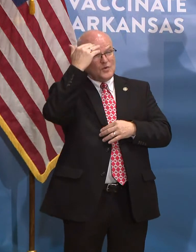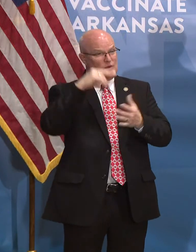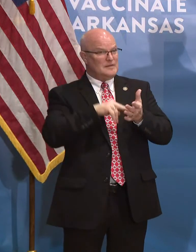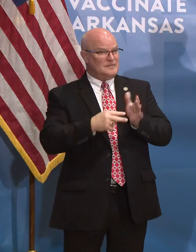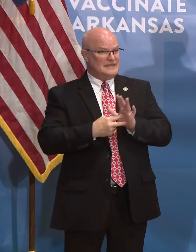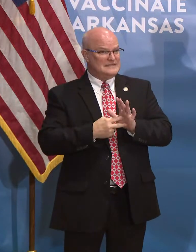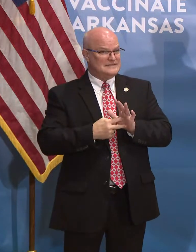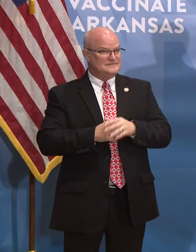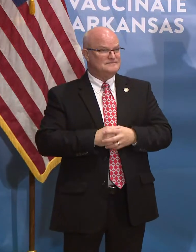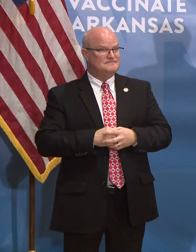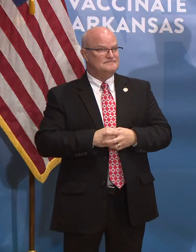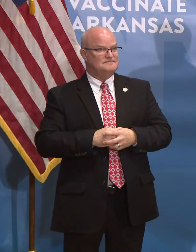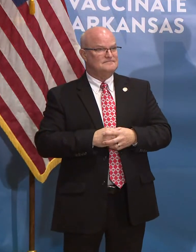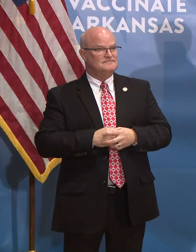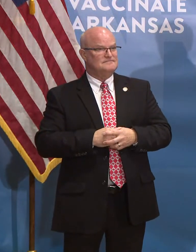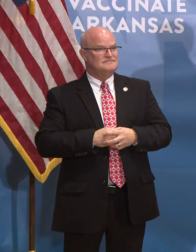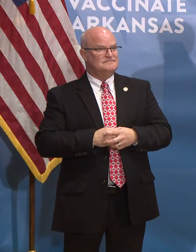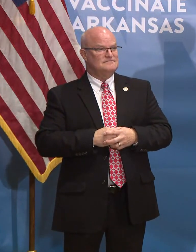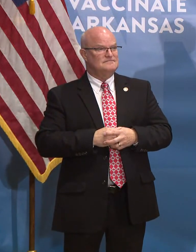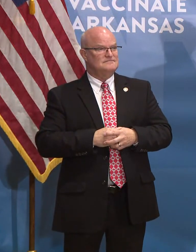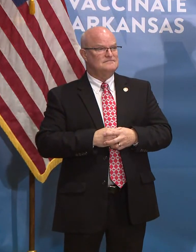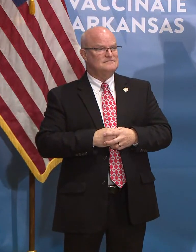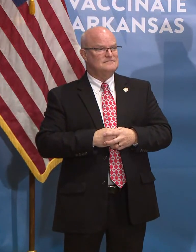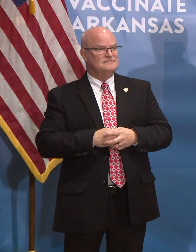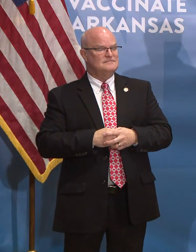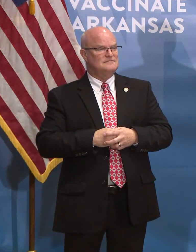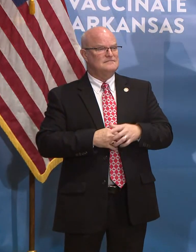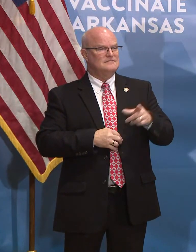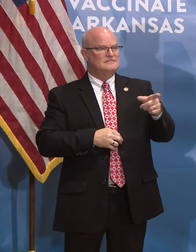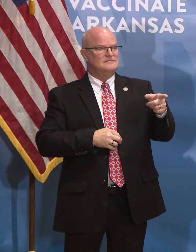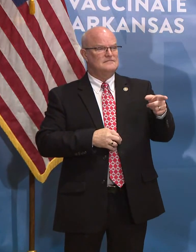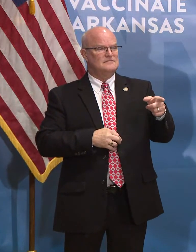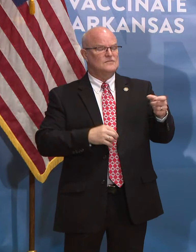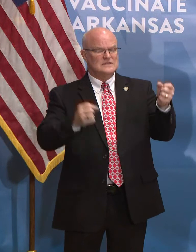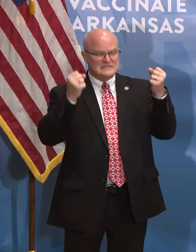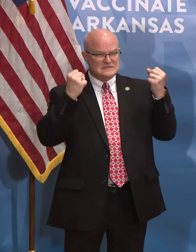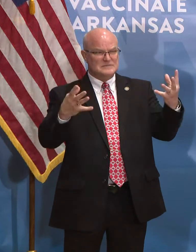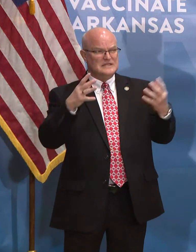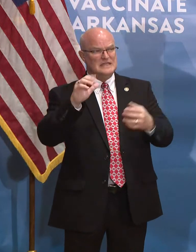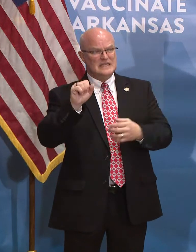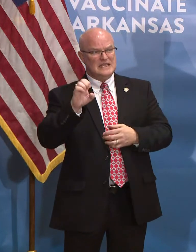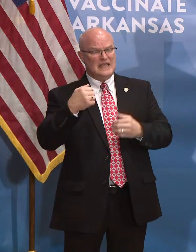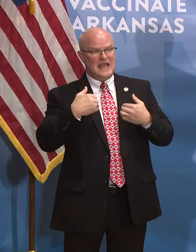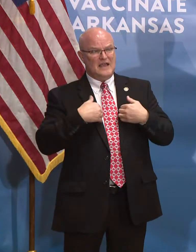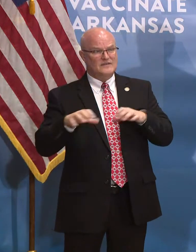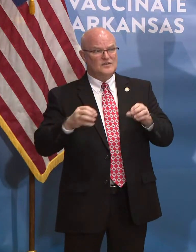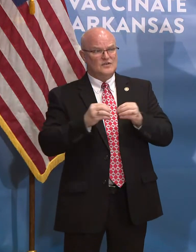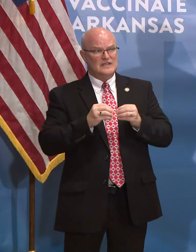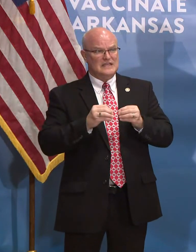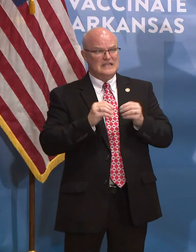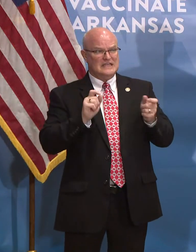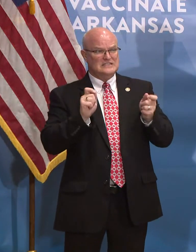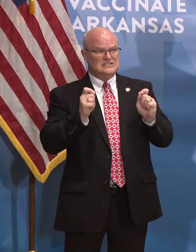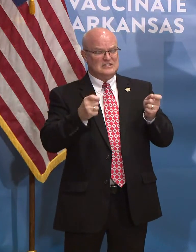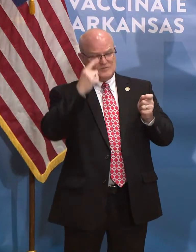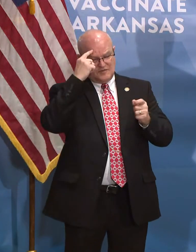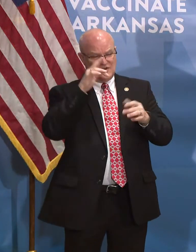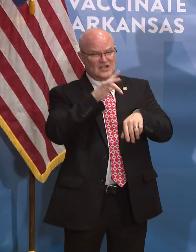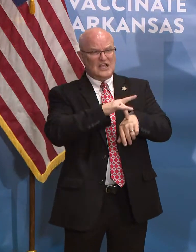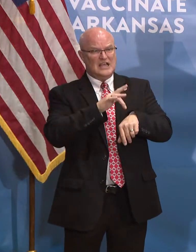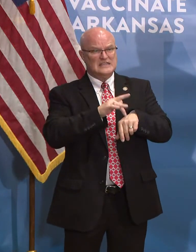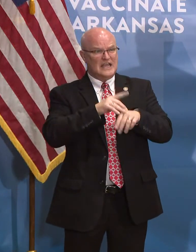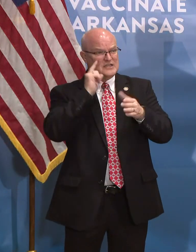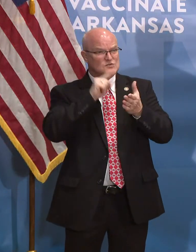means. Are there? With this many cases, are we having to do any adjustments to our contact